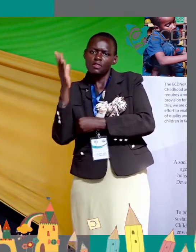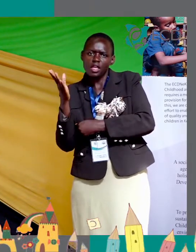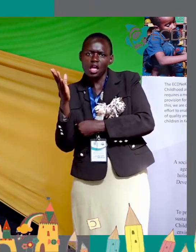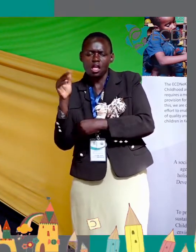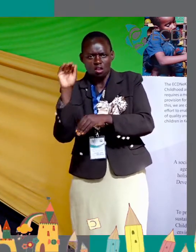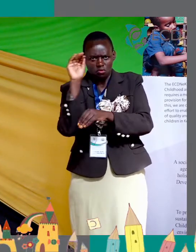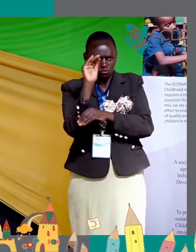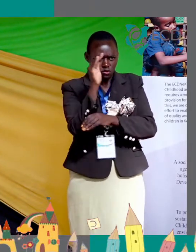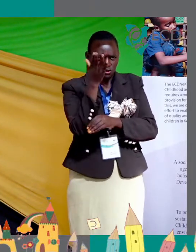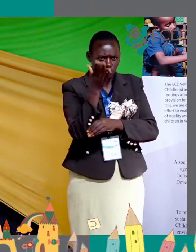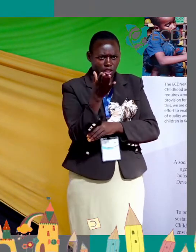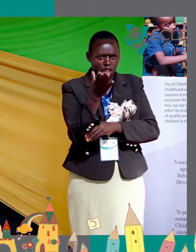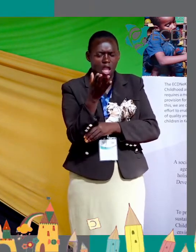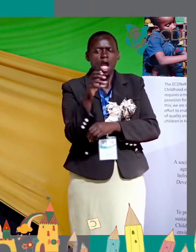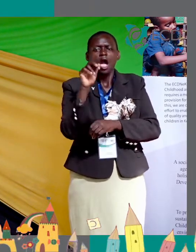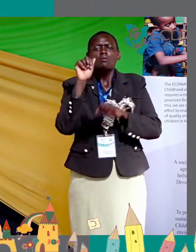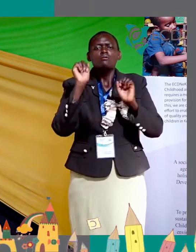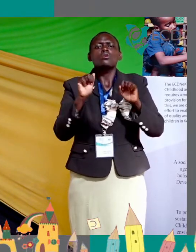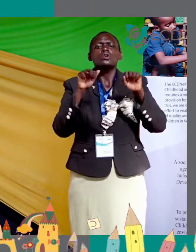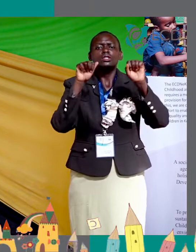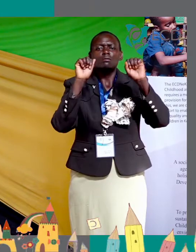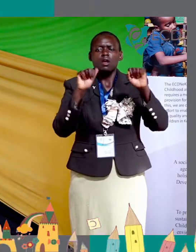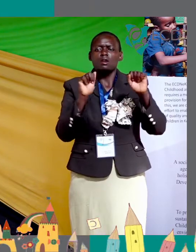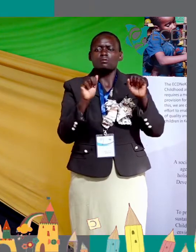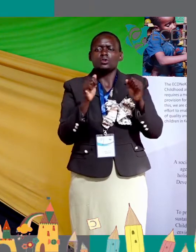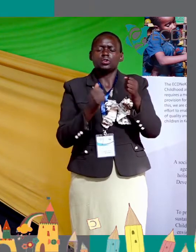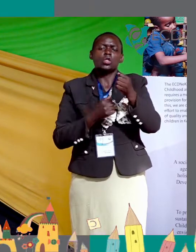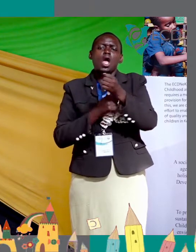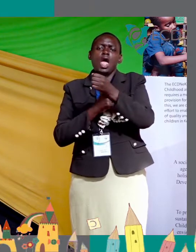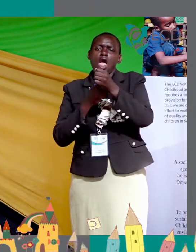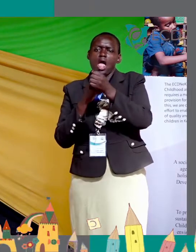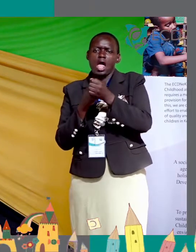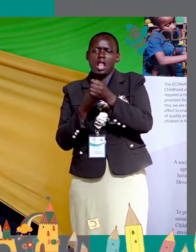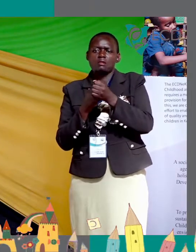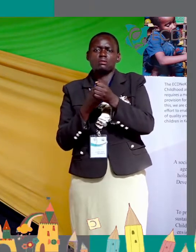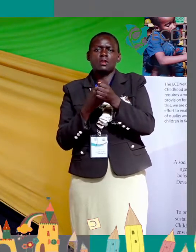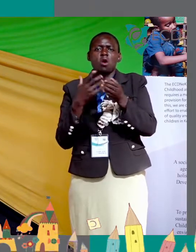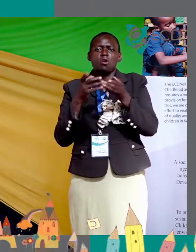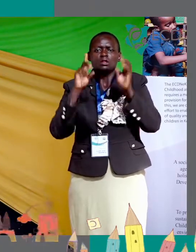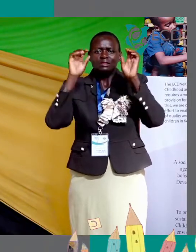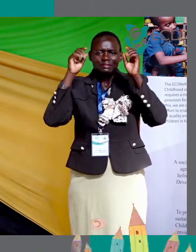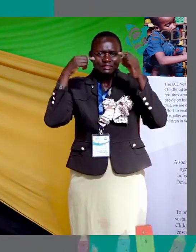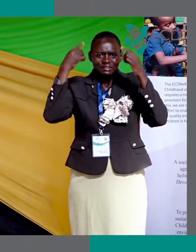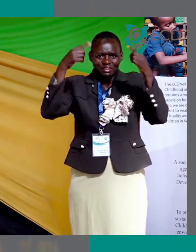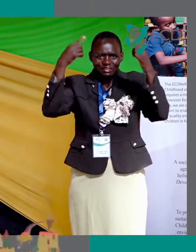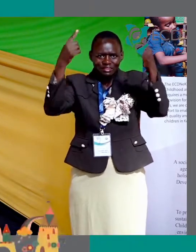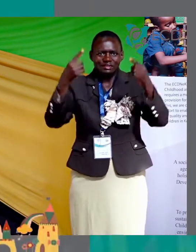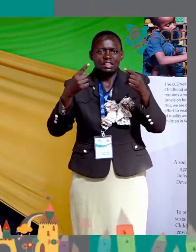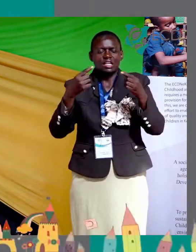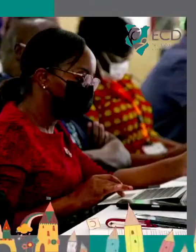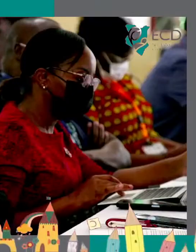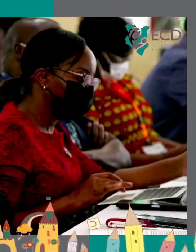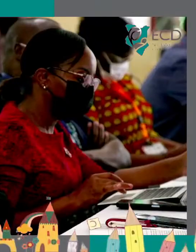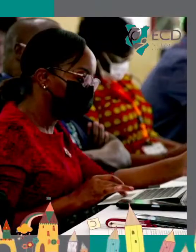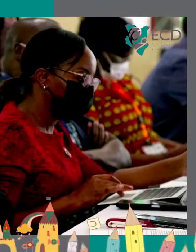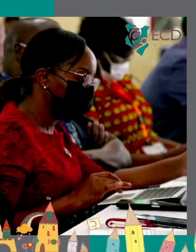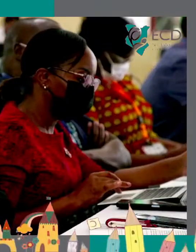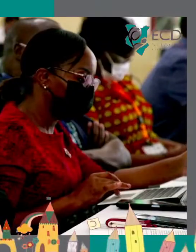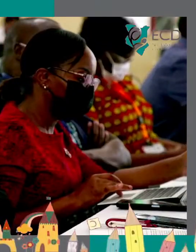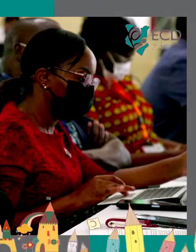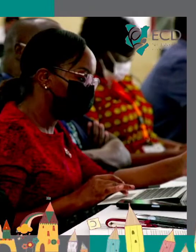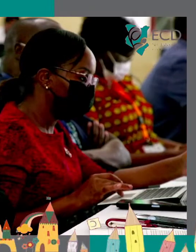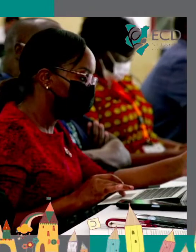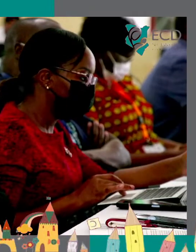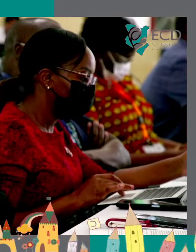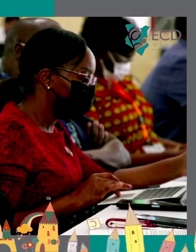my question. Are you able to attribute any success of a particular individual because you